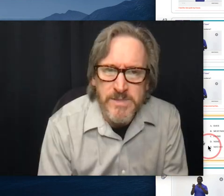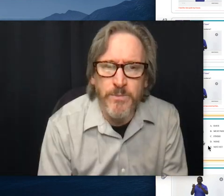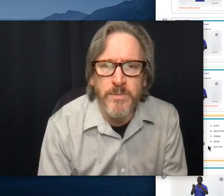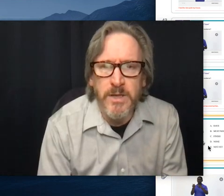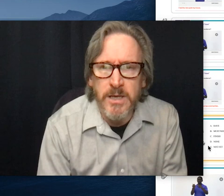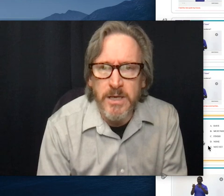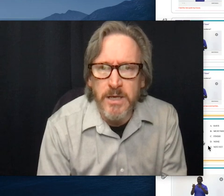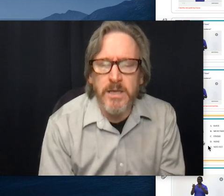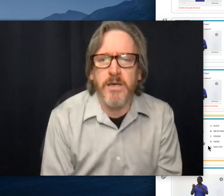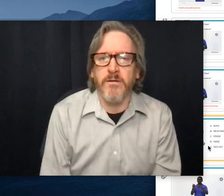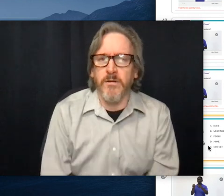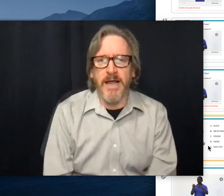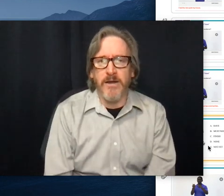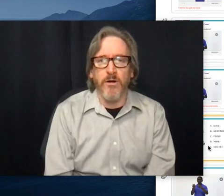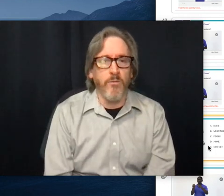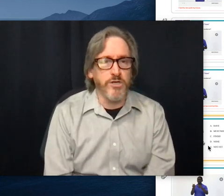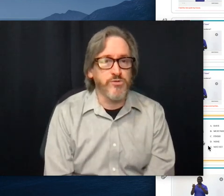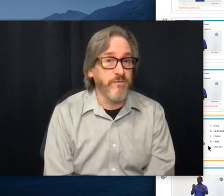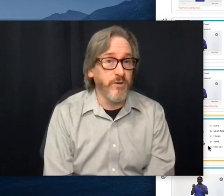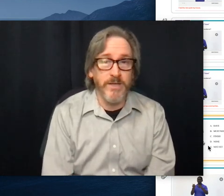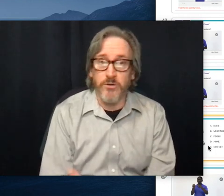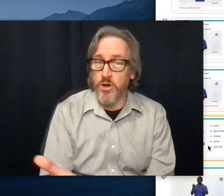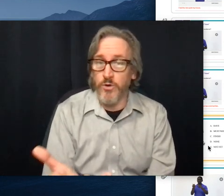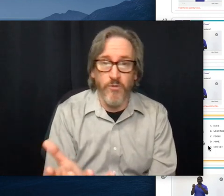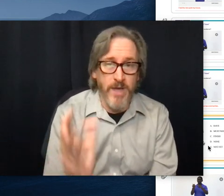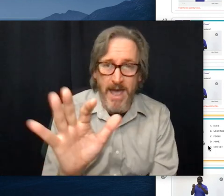anyway, so again, we're just